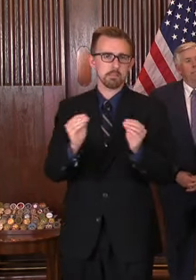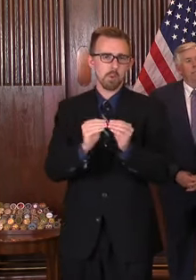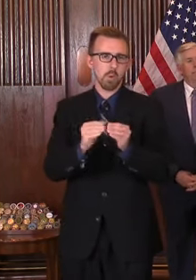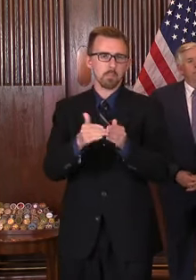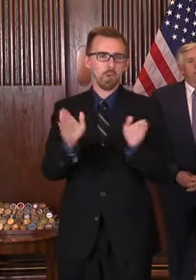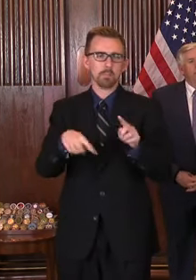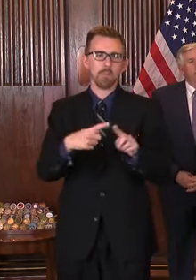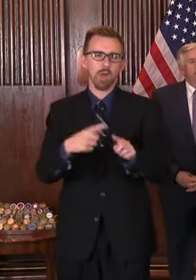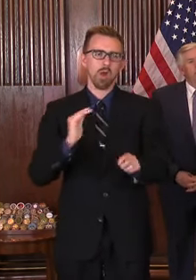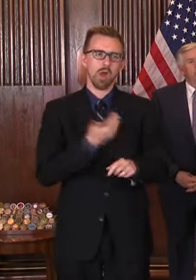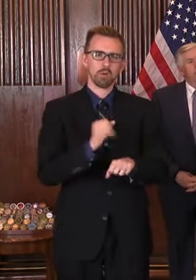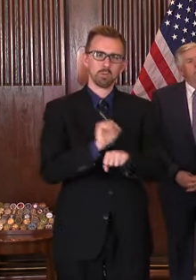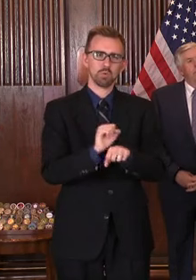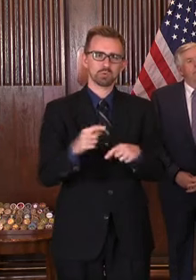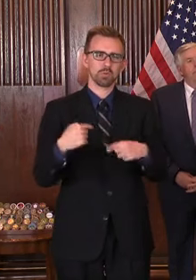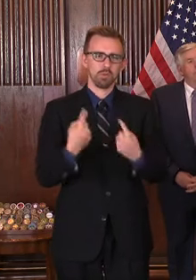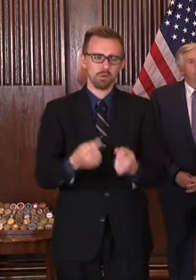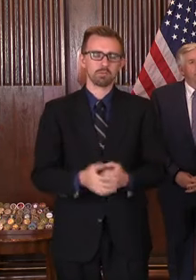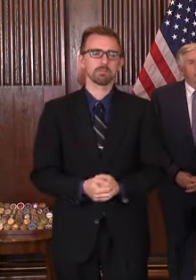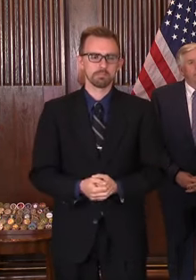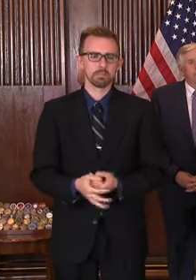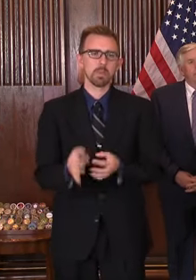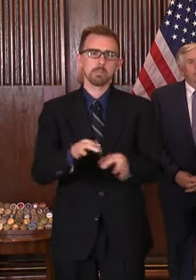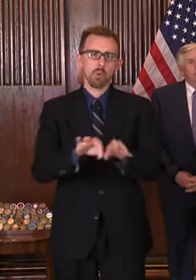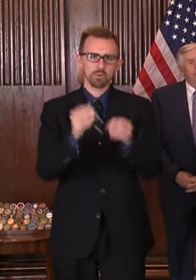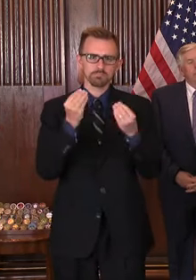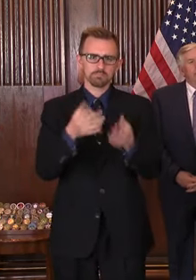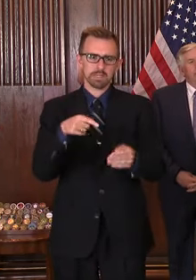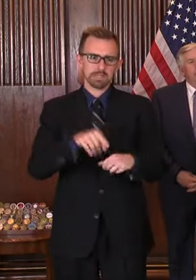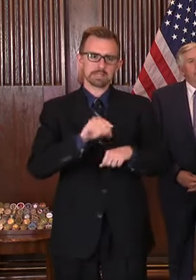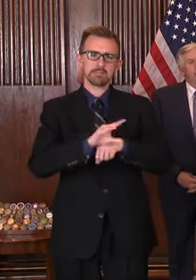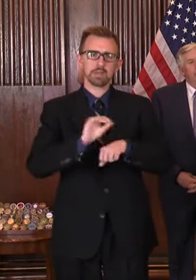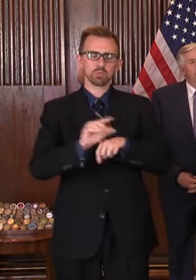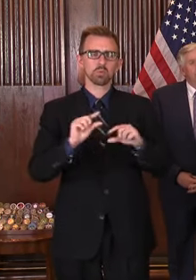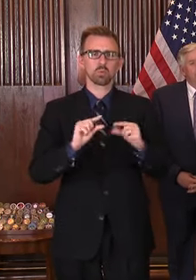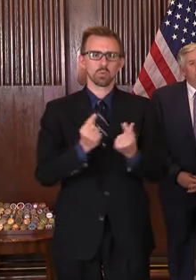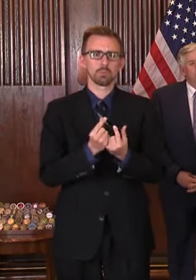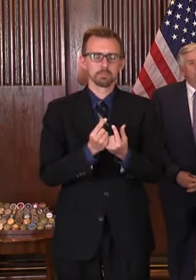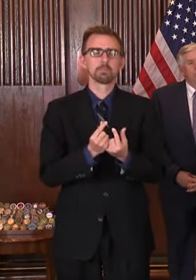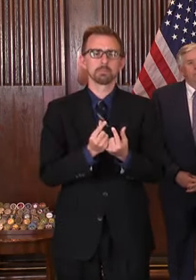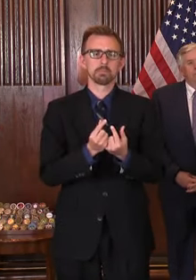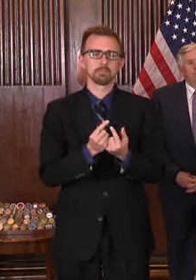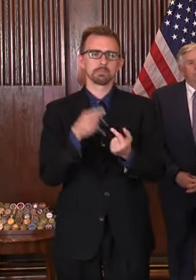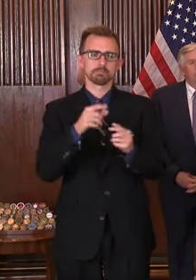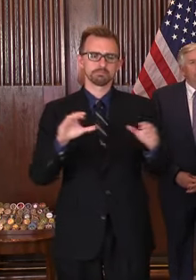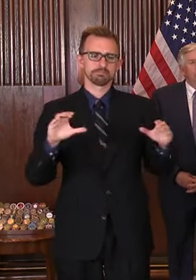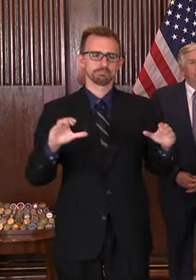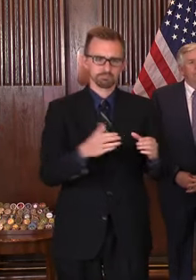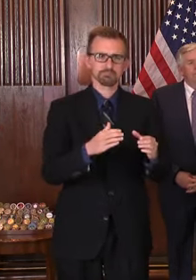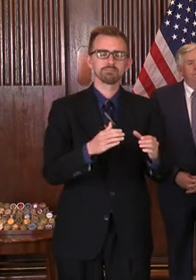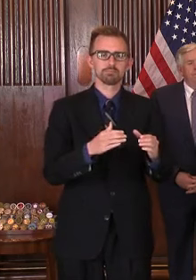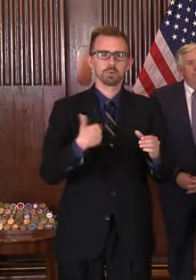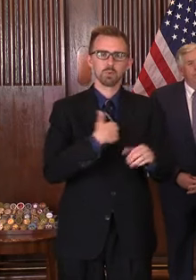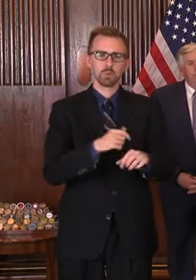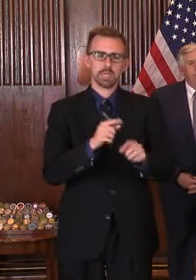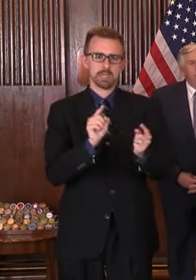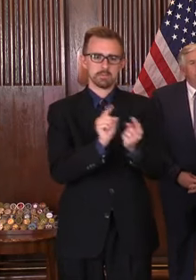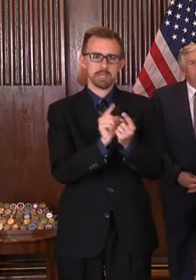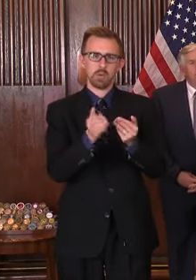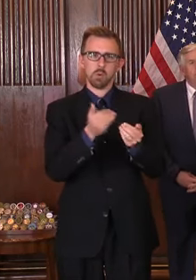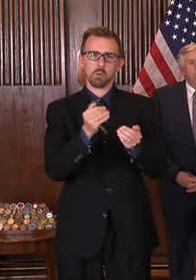we've been doing. I think it's important for people to know that this advisory group has been put together, and we meet virtually